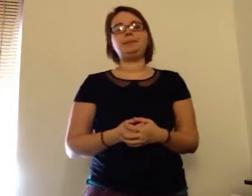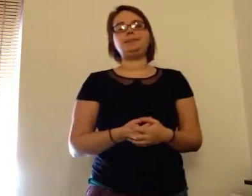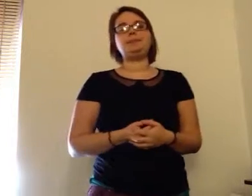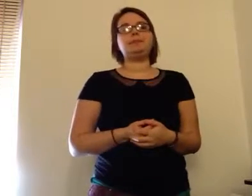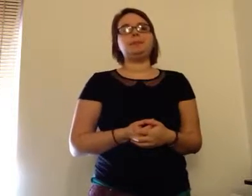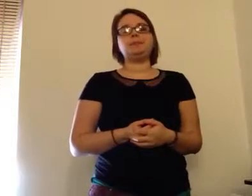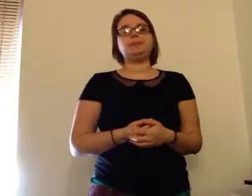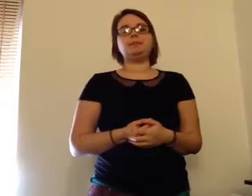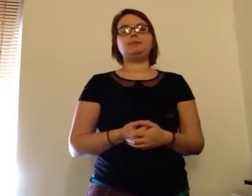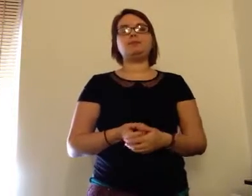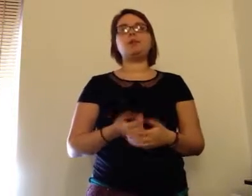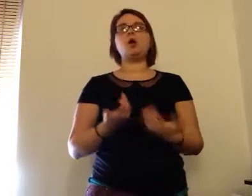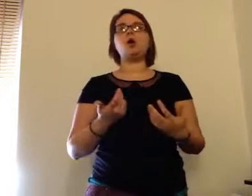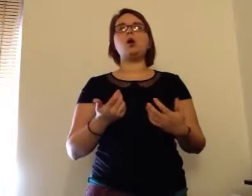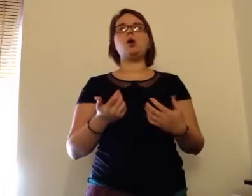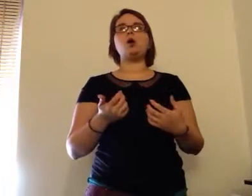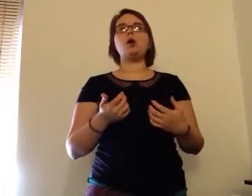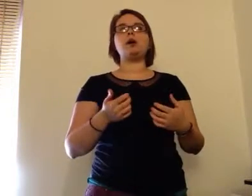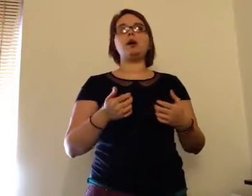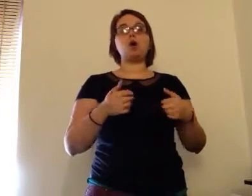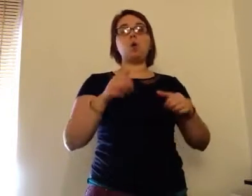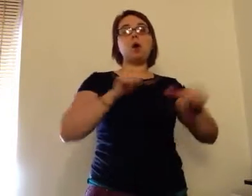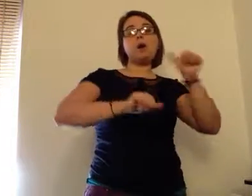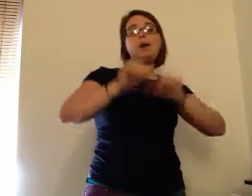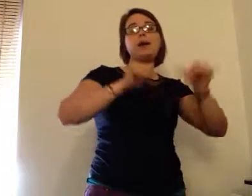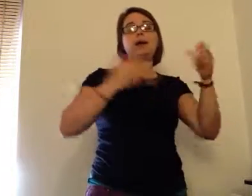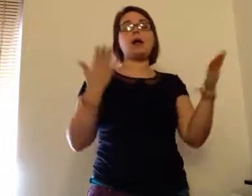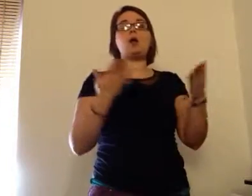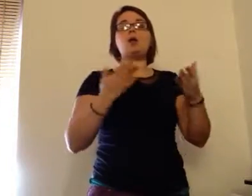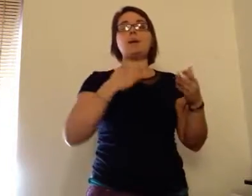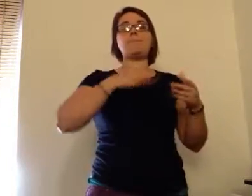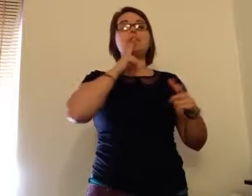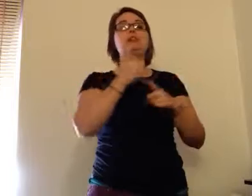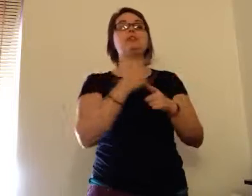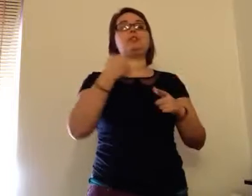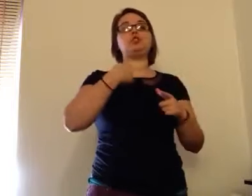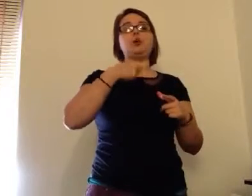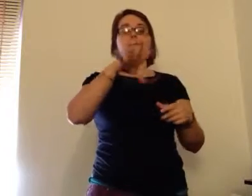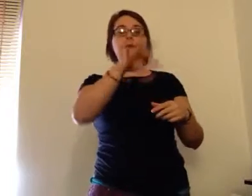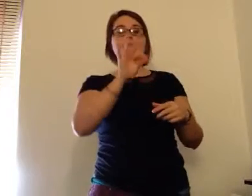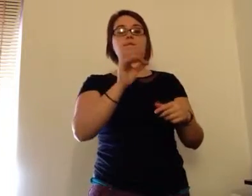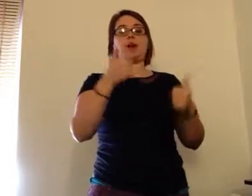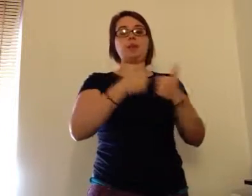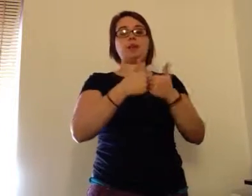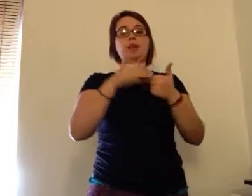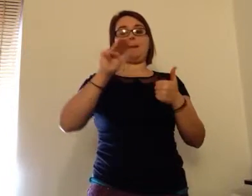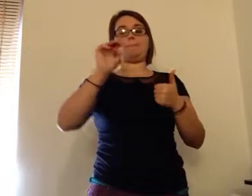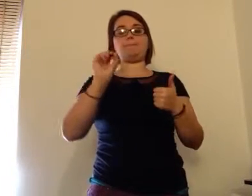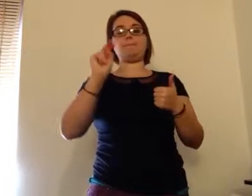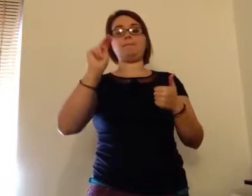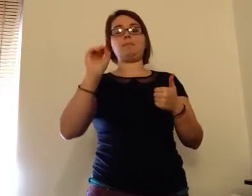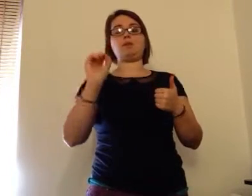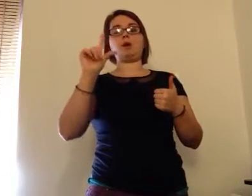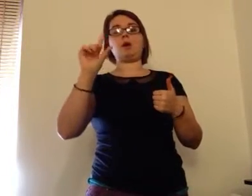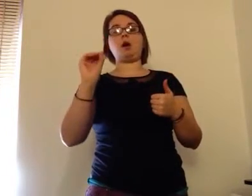And so while we're hanging out here, Jennifer, my sister, and I found Monopoly. And we loved playing games together.